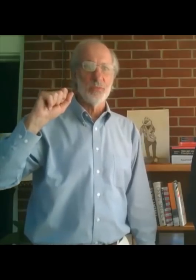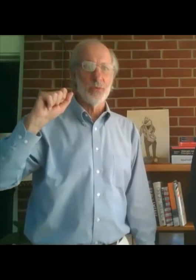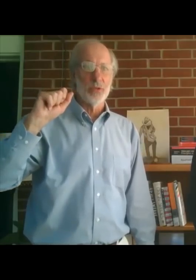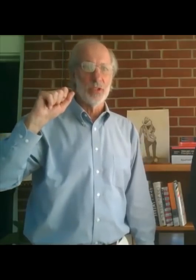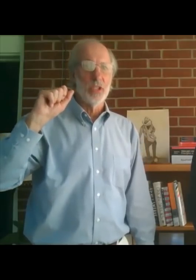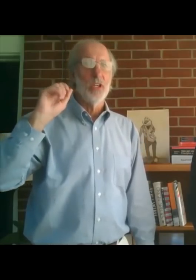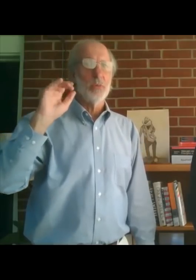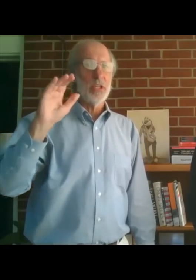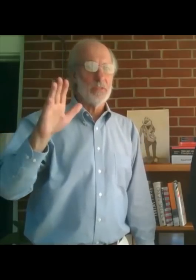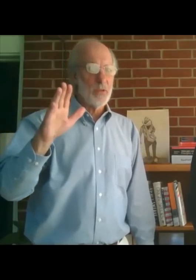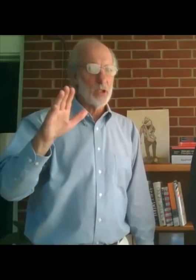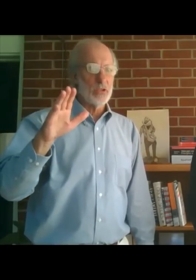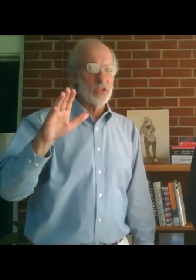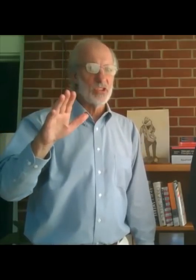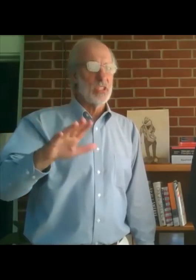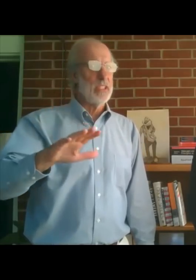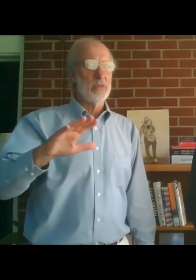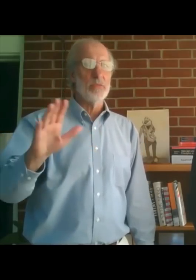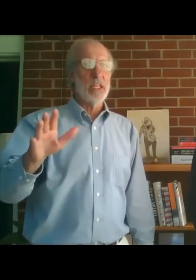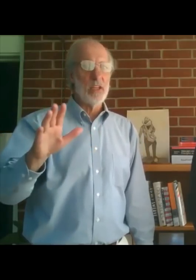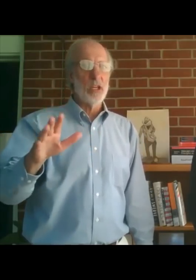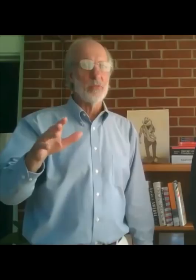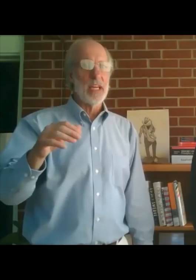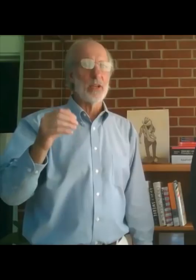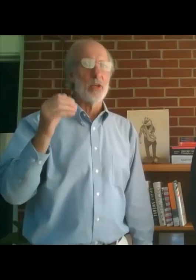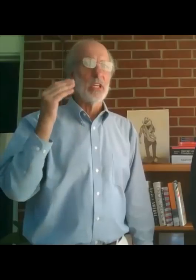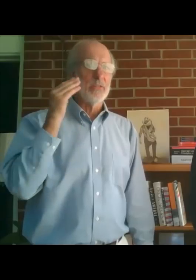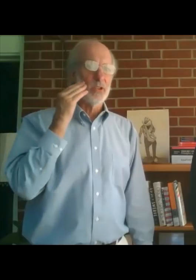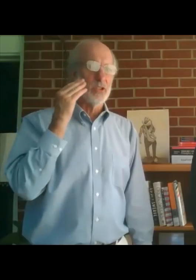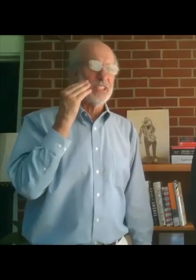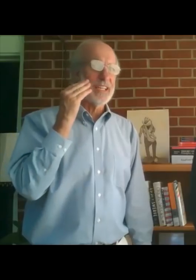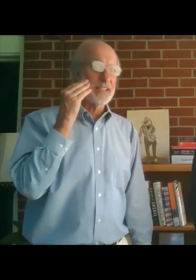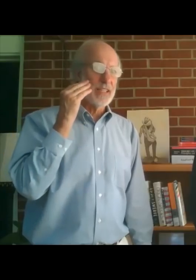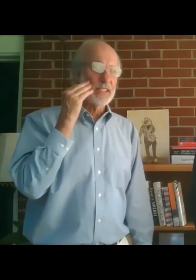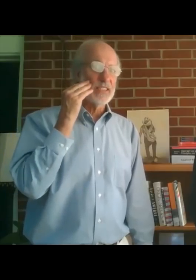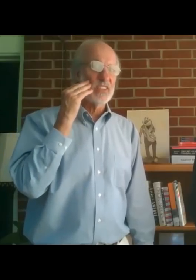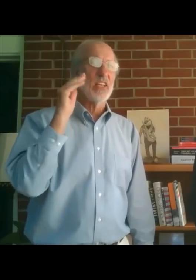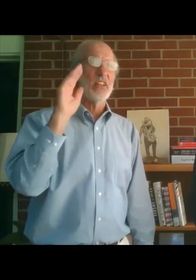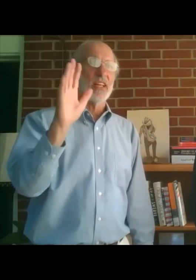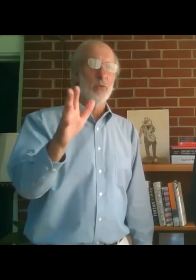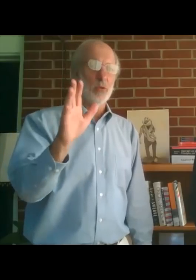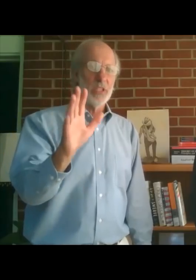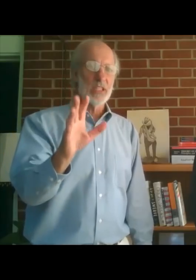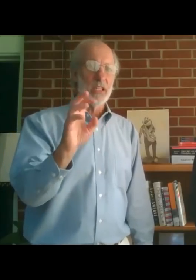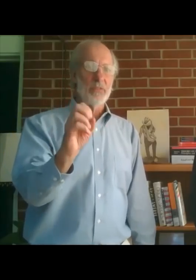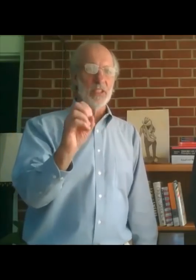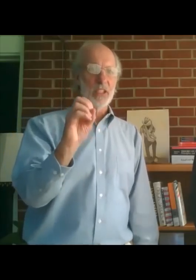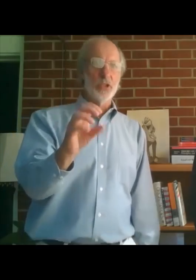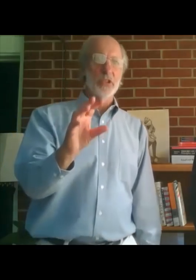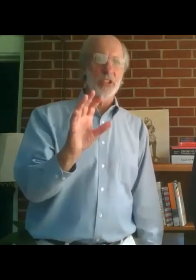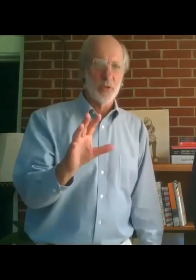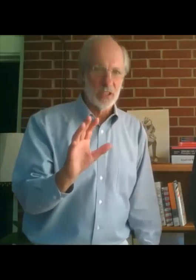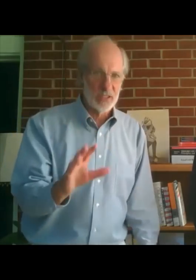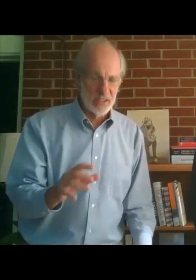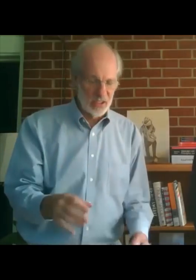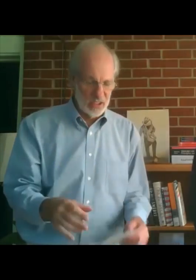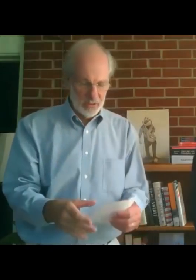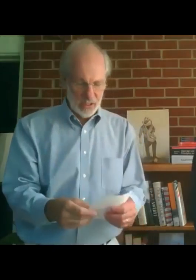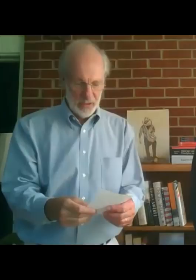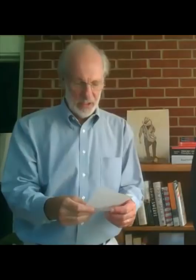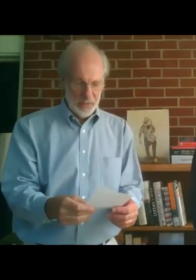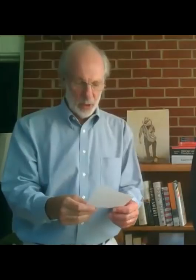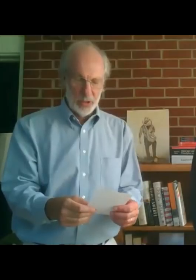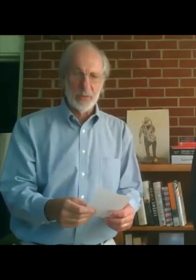distinction is important. But at first, it may not matter. If you could get this, that will be enough in the earliest